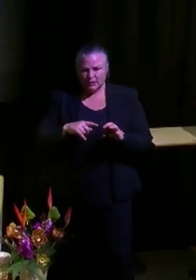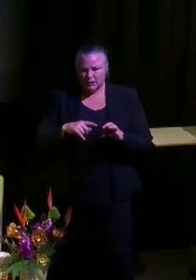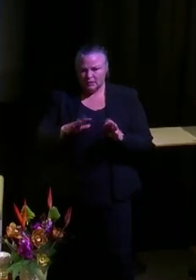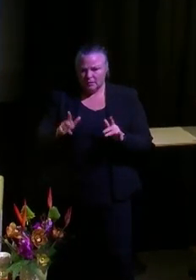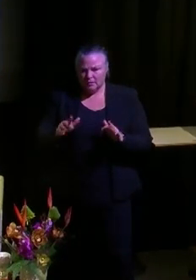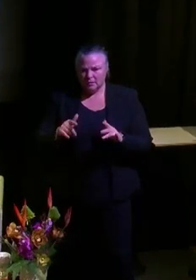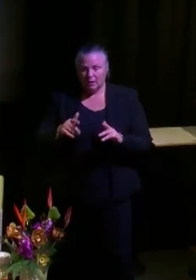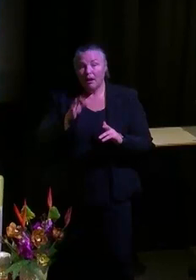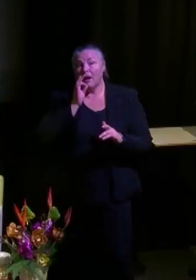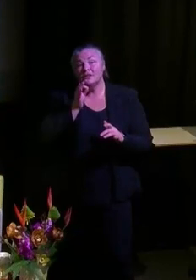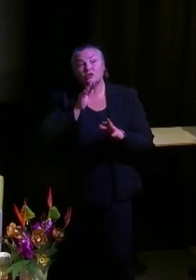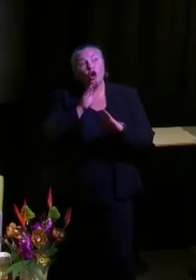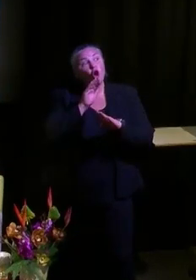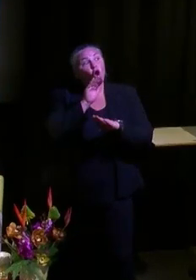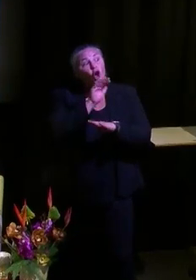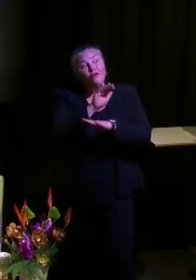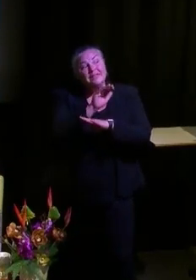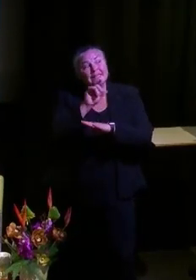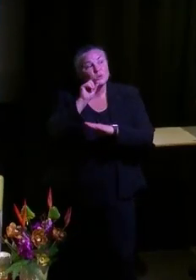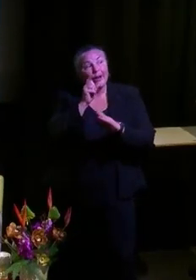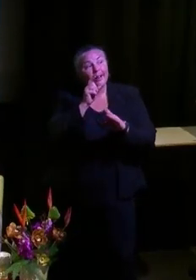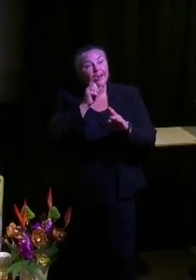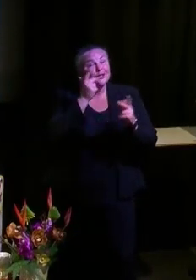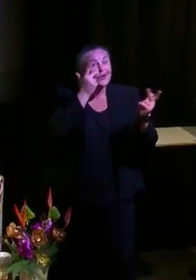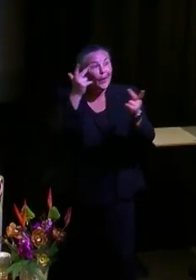overseas. And that's a provocation.